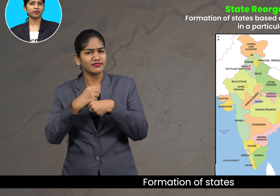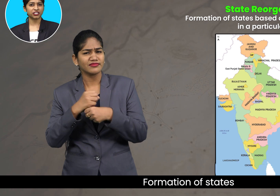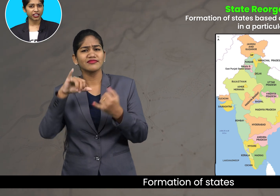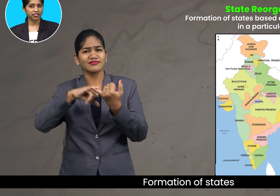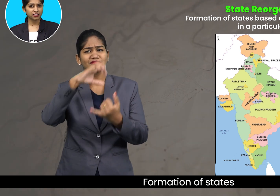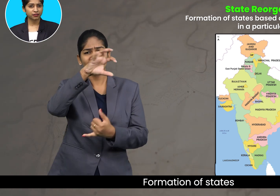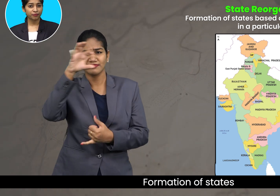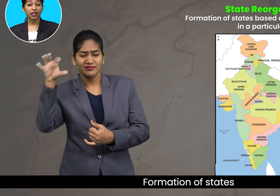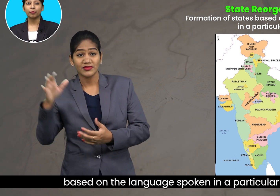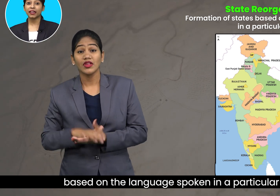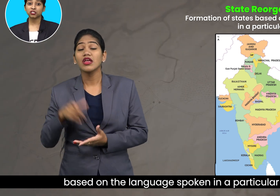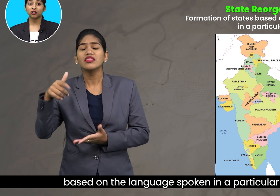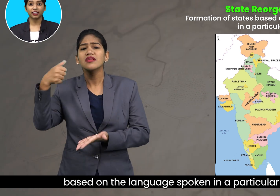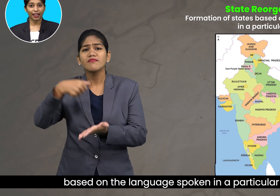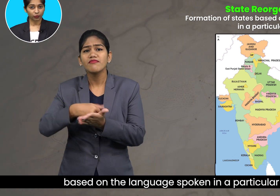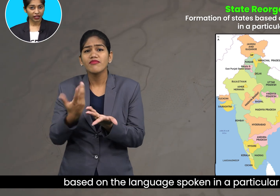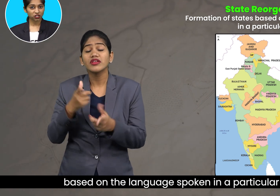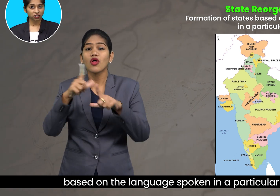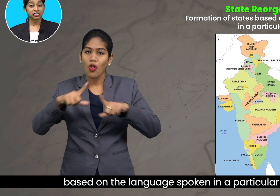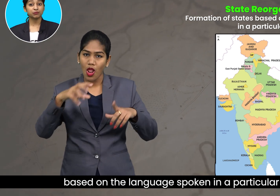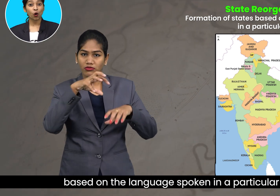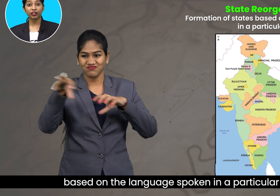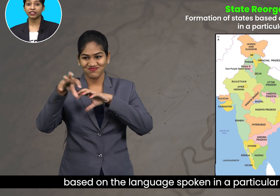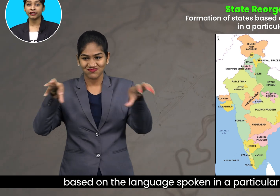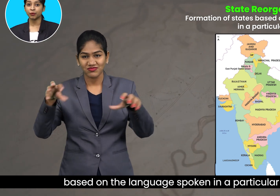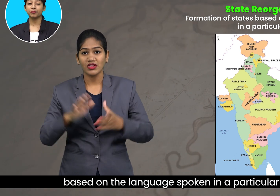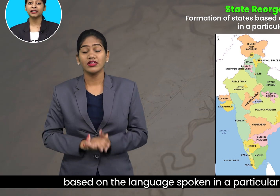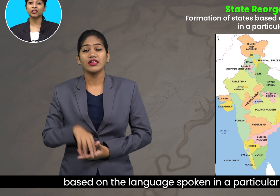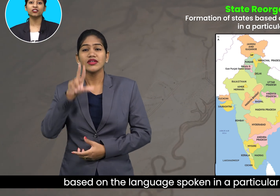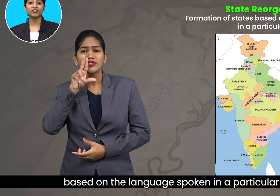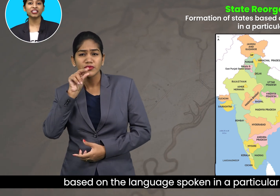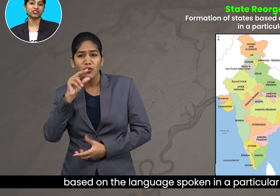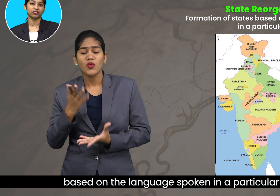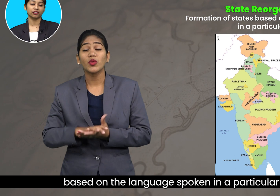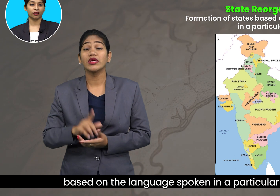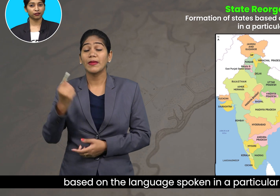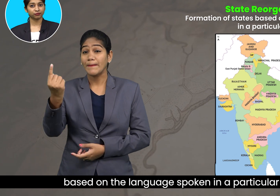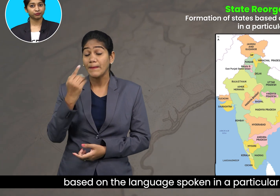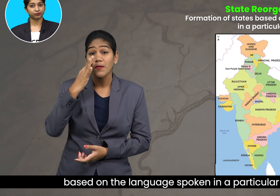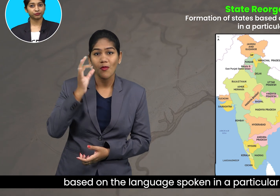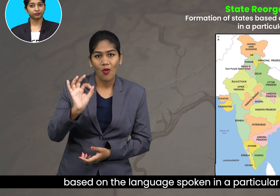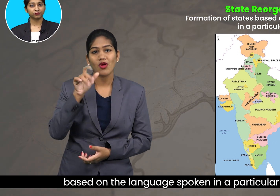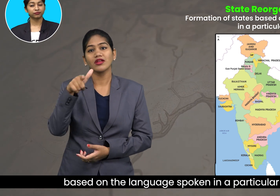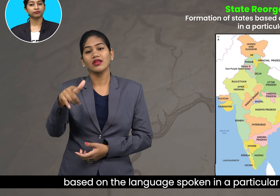formation of states based on the language spoken in a particular region.